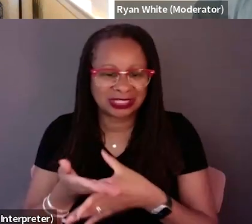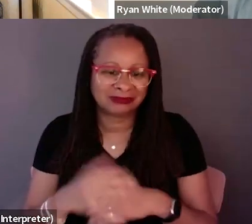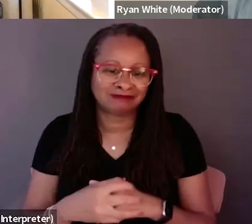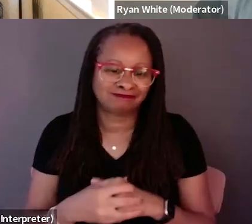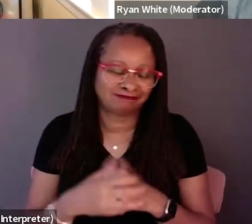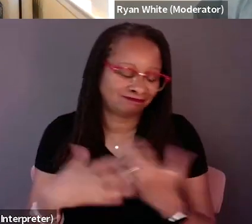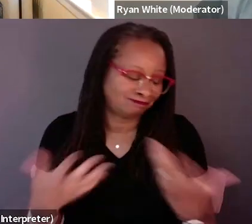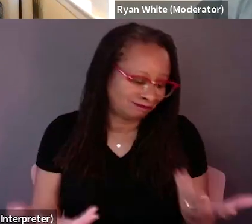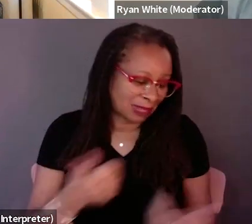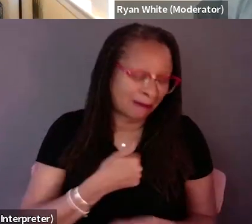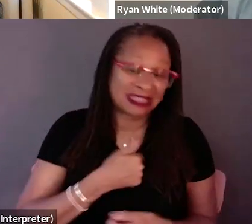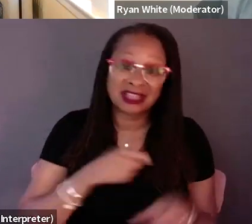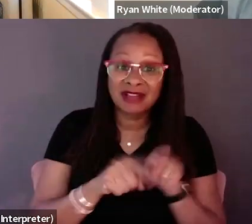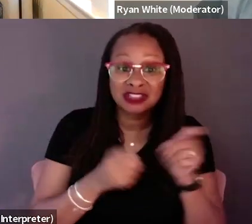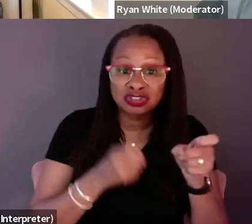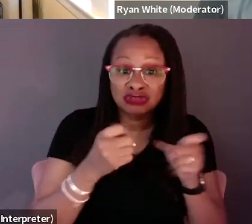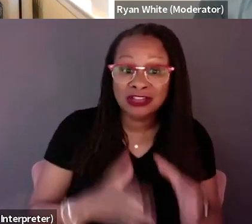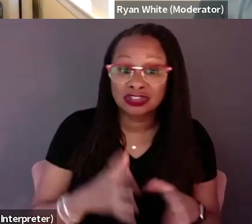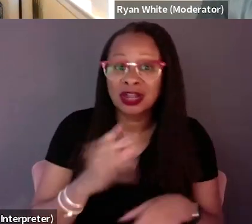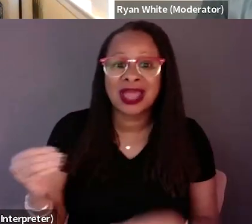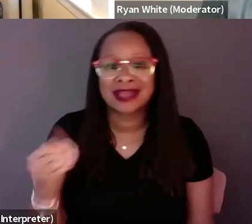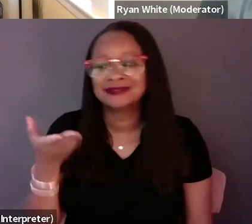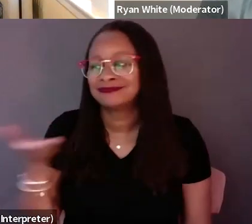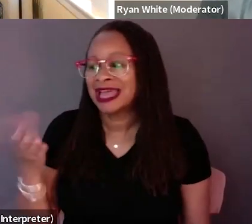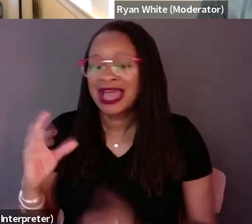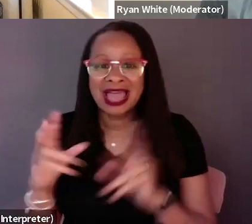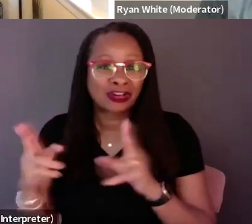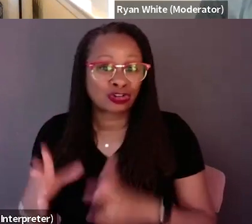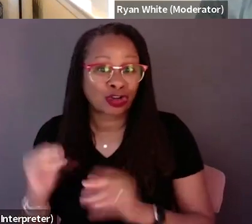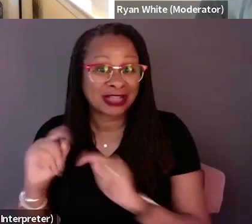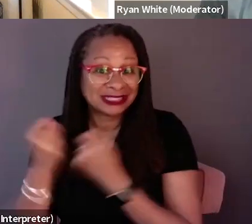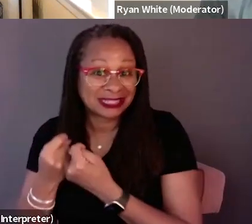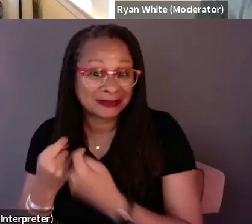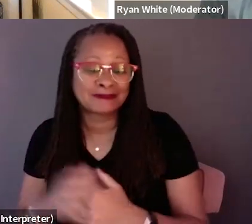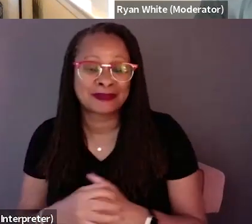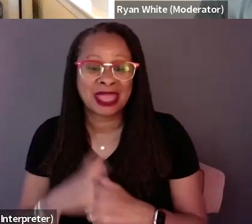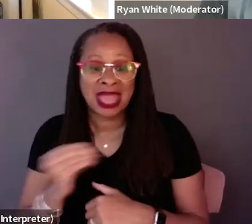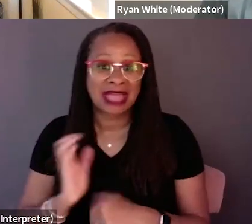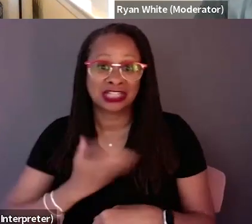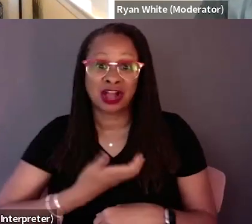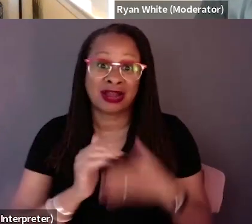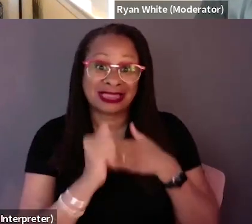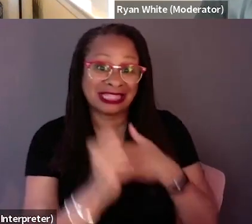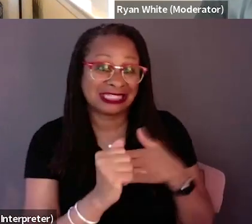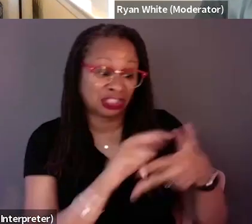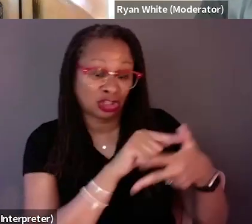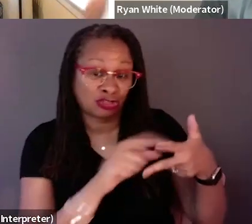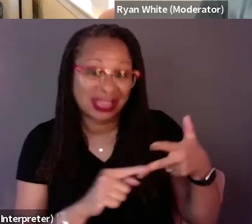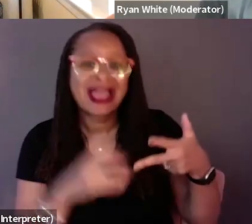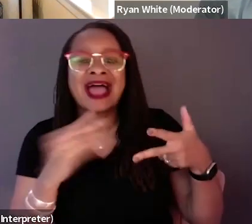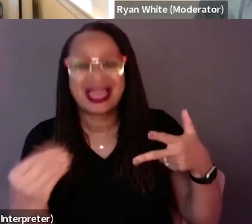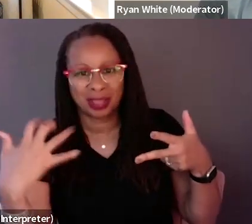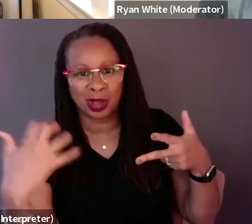between myself as the director and the editor and the team and our leads and